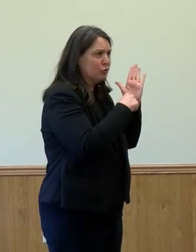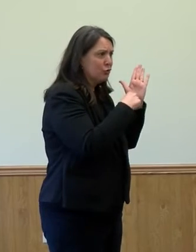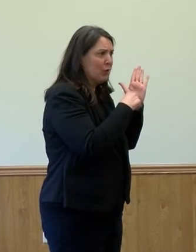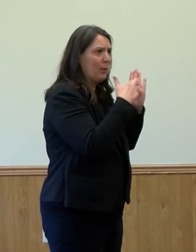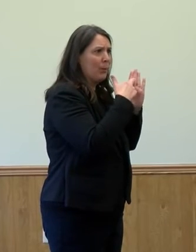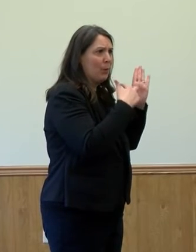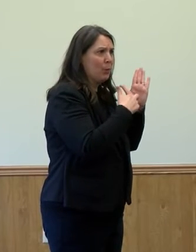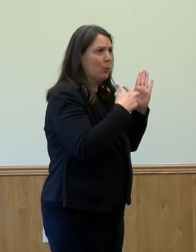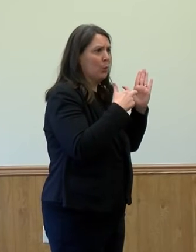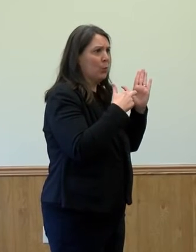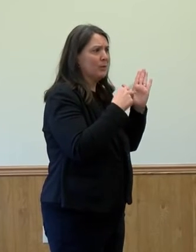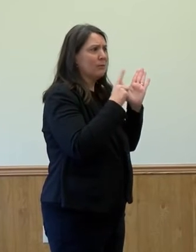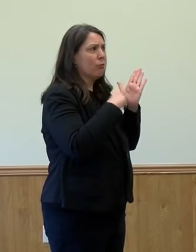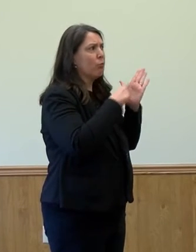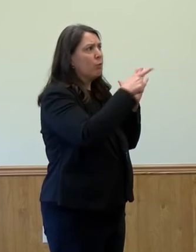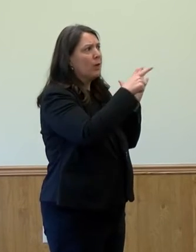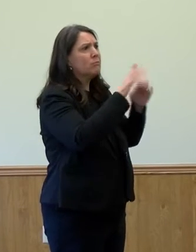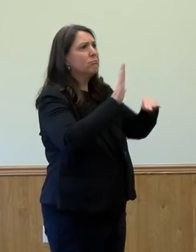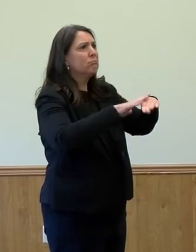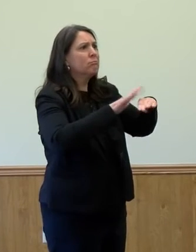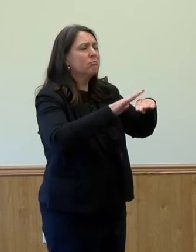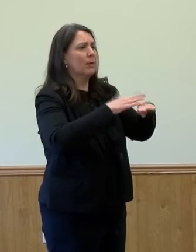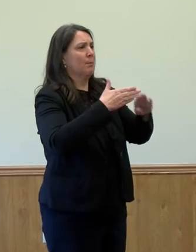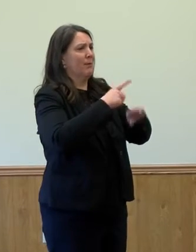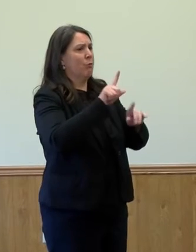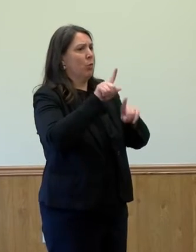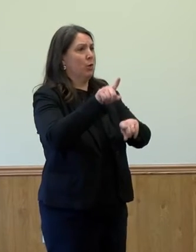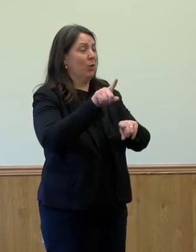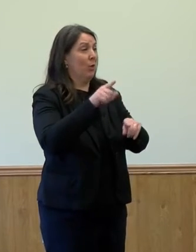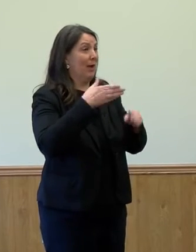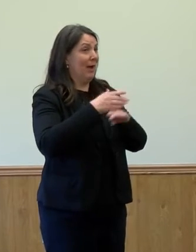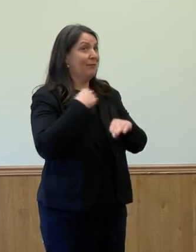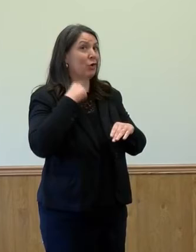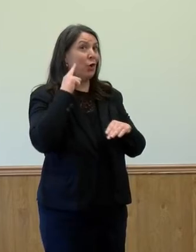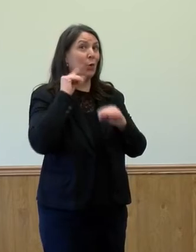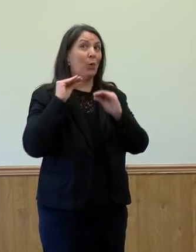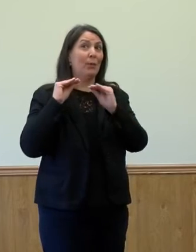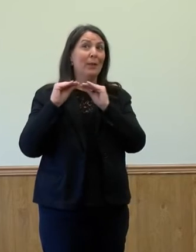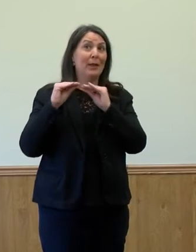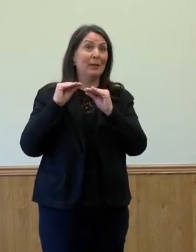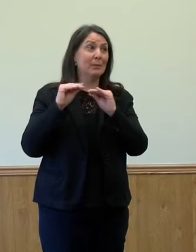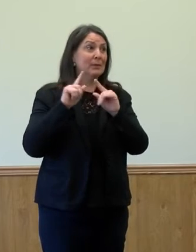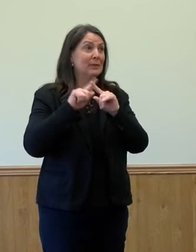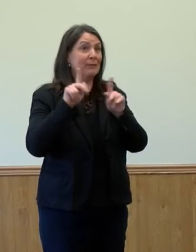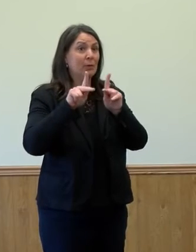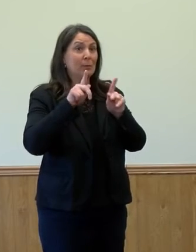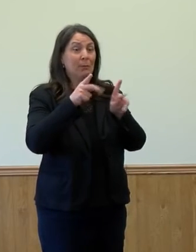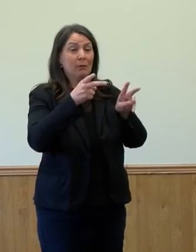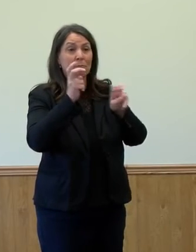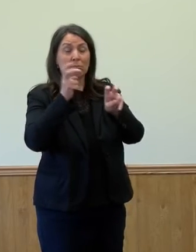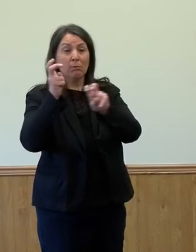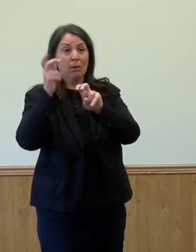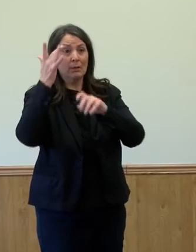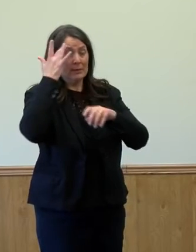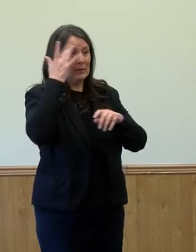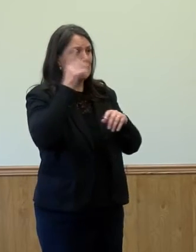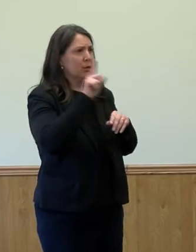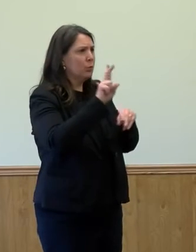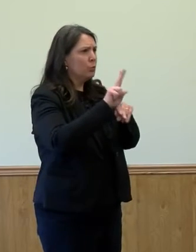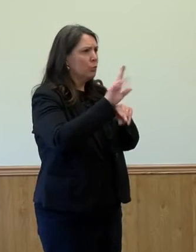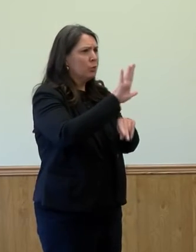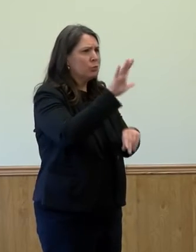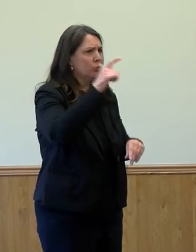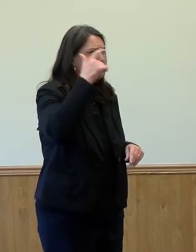events and gatherings. I can't stress enough, after I heard those statistics and the different people, common sense is first and